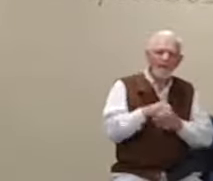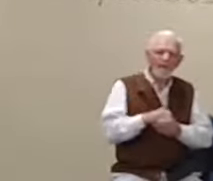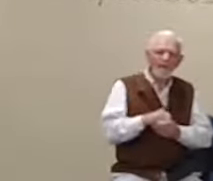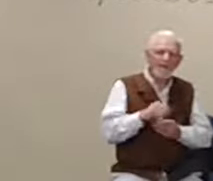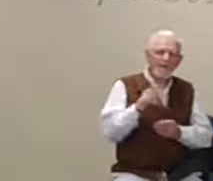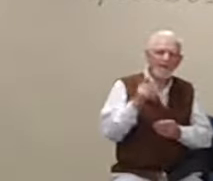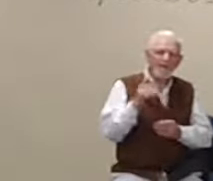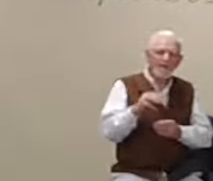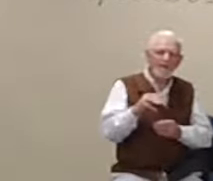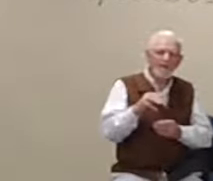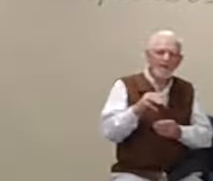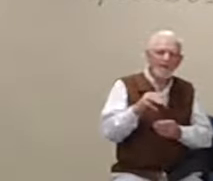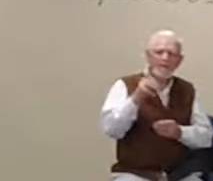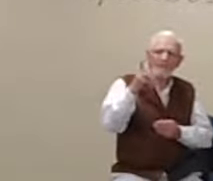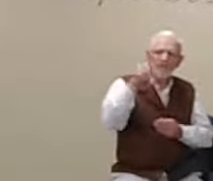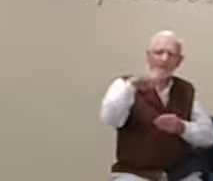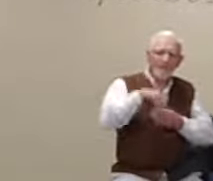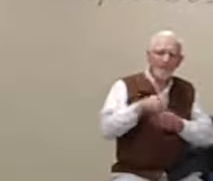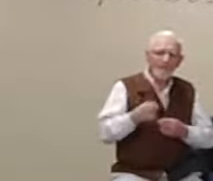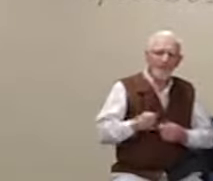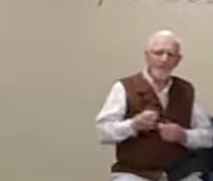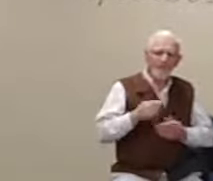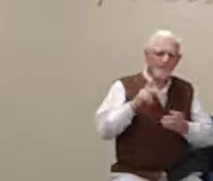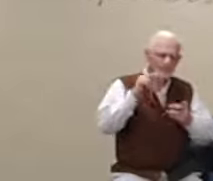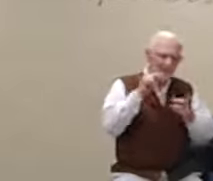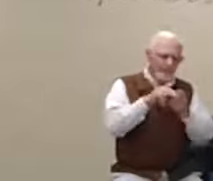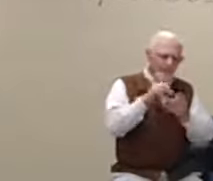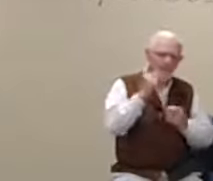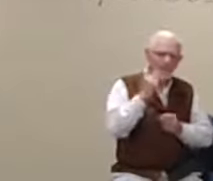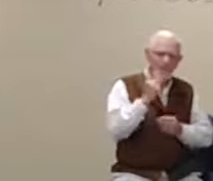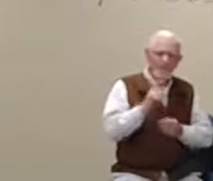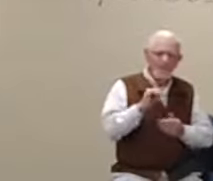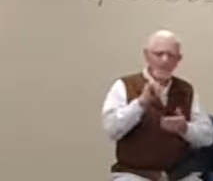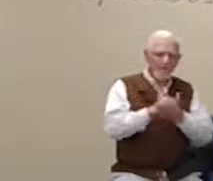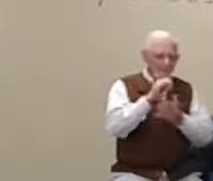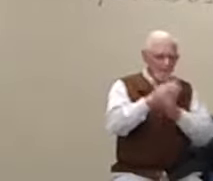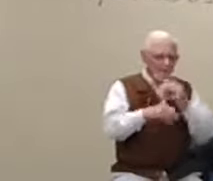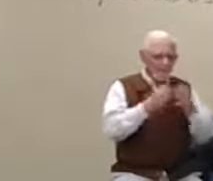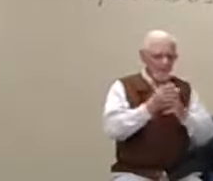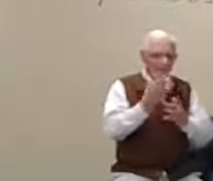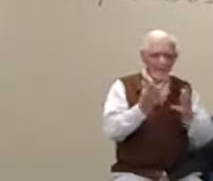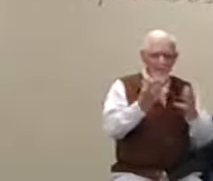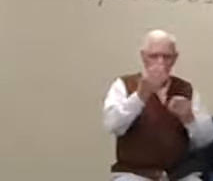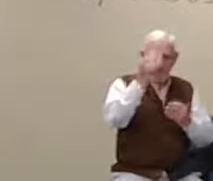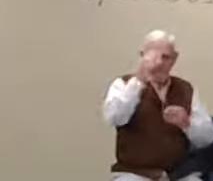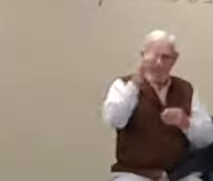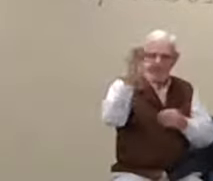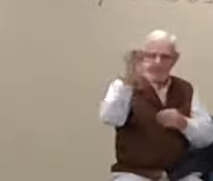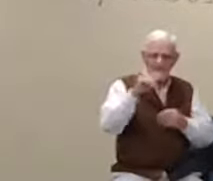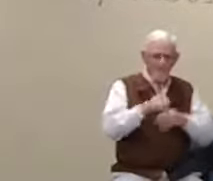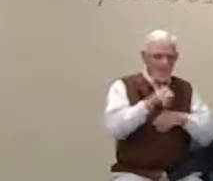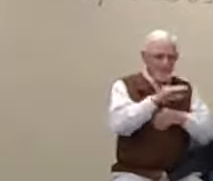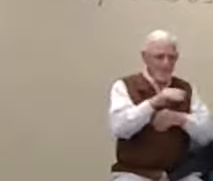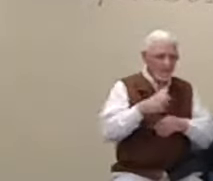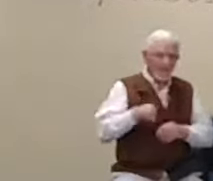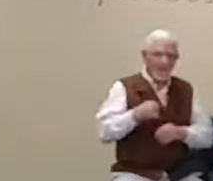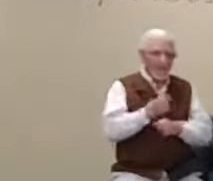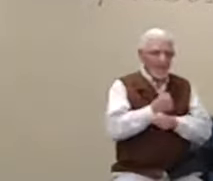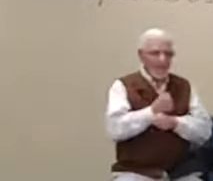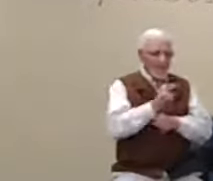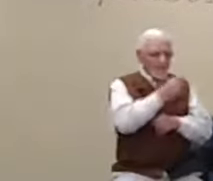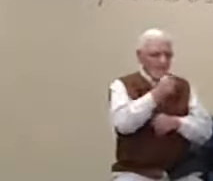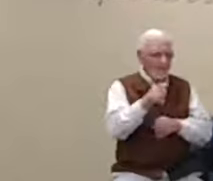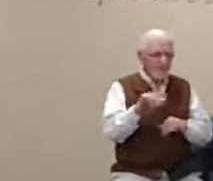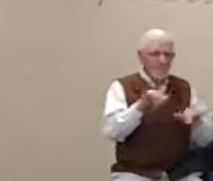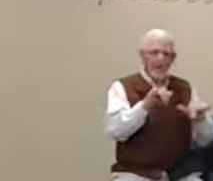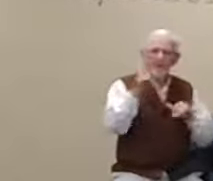made perfect in one, and that the world may know, there it is again, that thou hast sent me, and hast loved them as thou hast loved